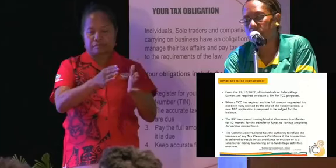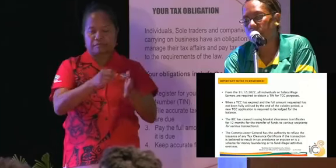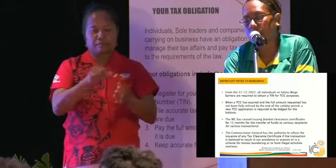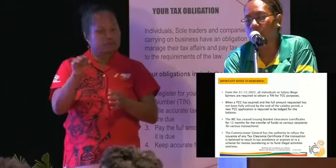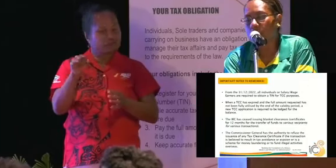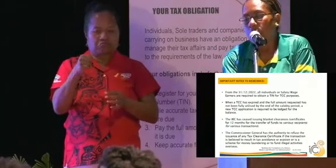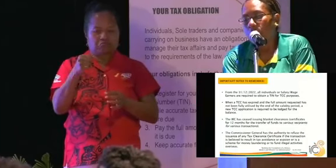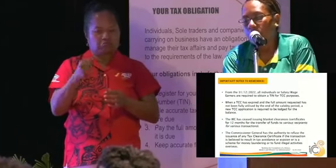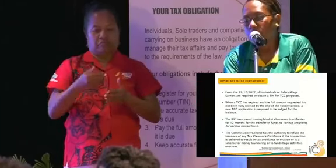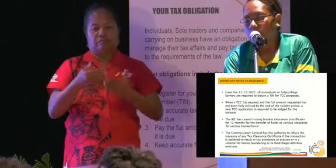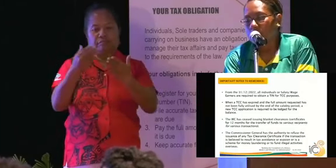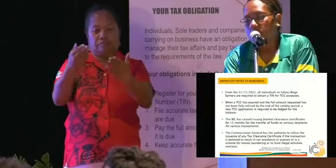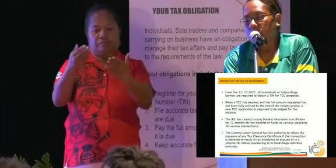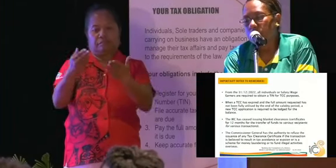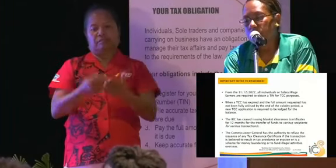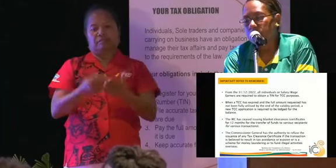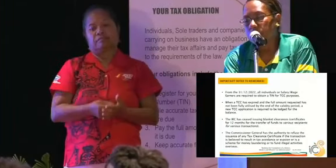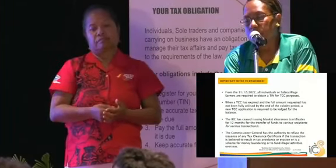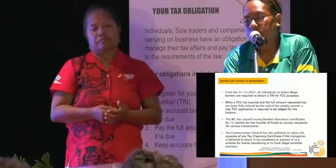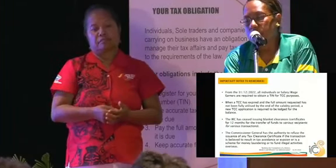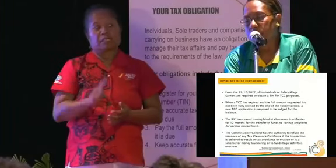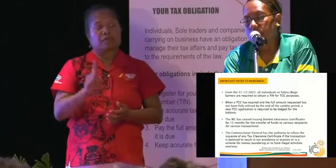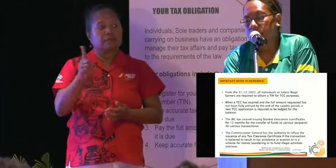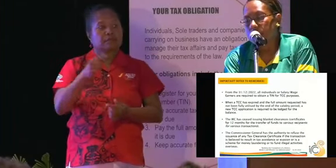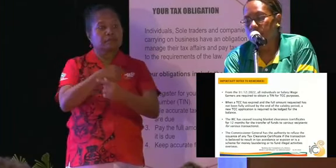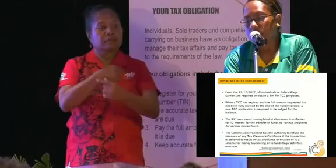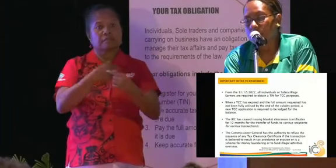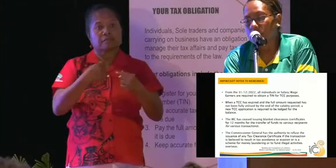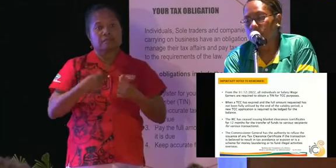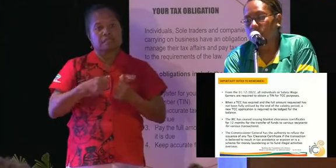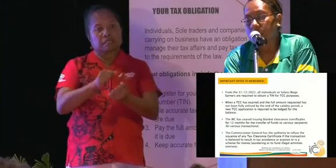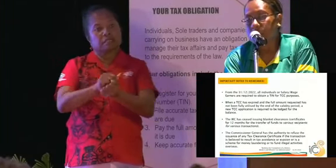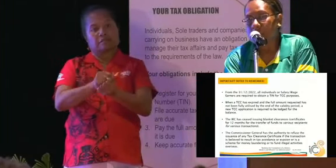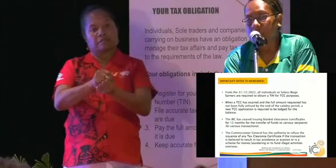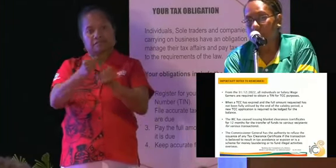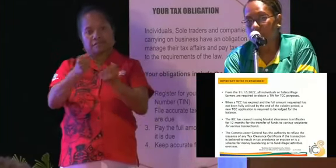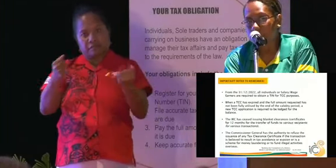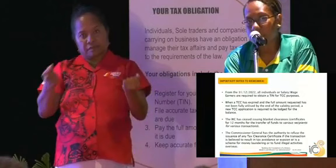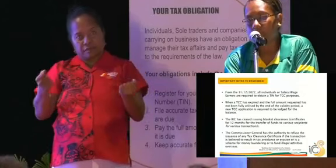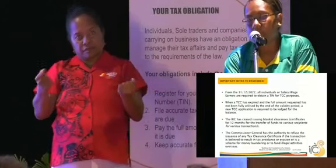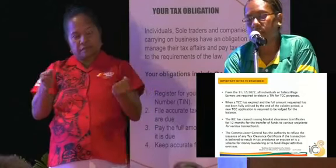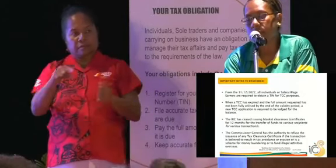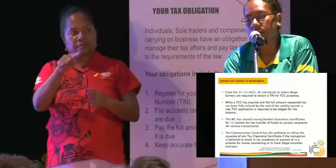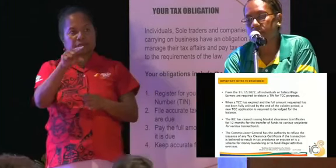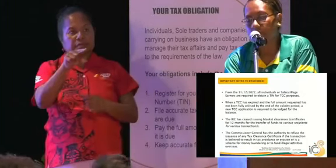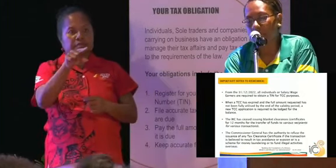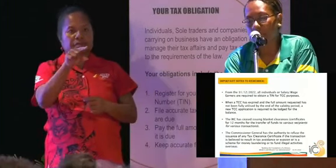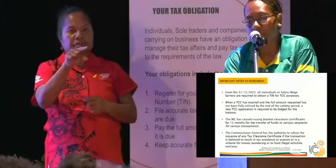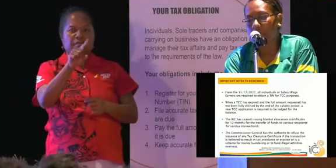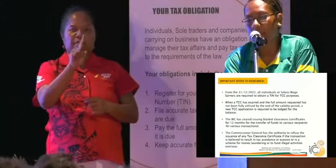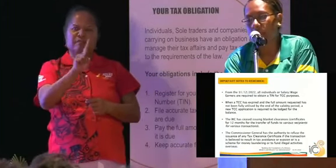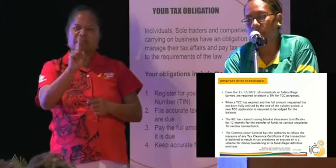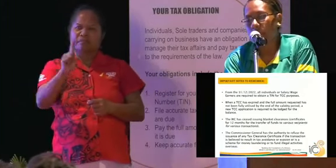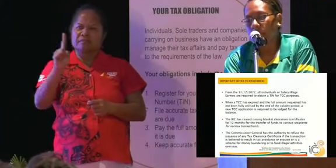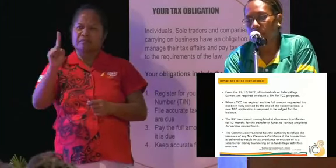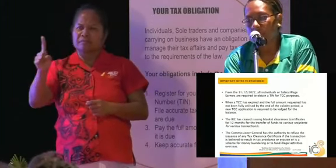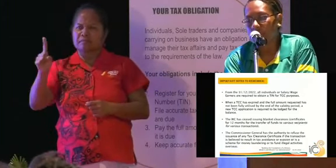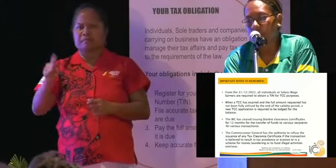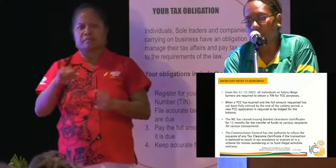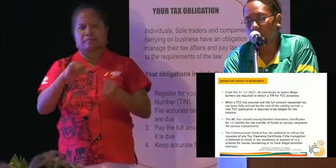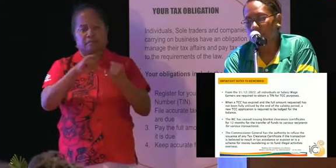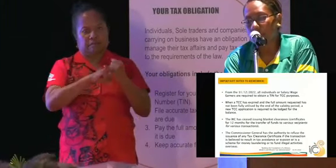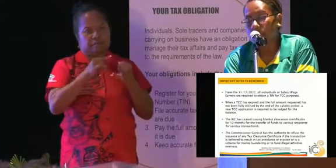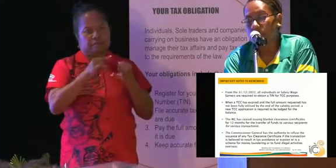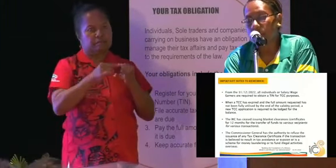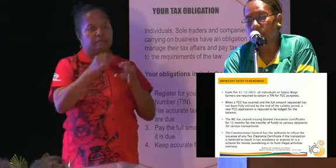longer issue that. What we issue is a certificate to a specific supplier or